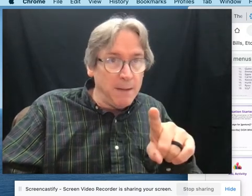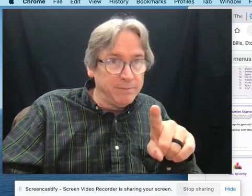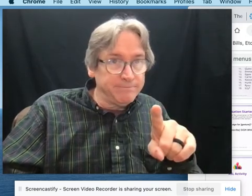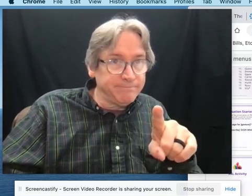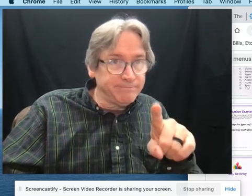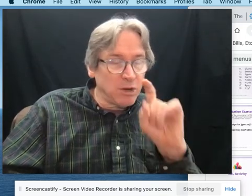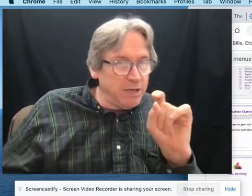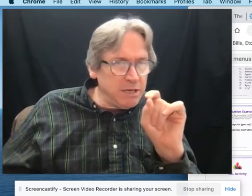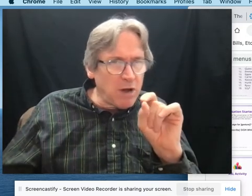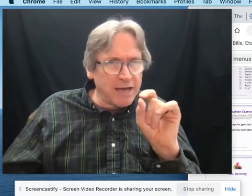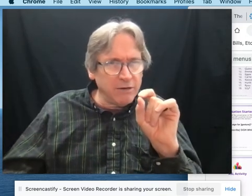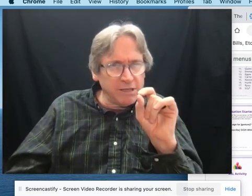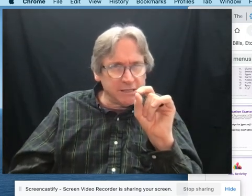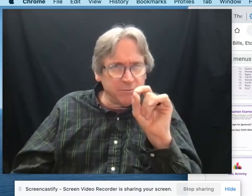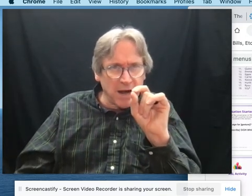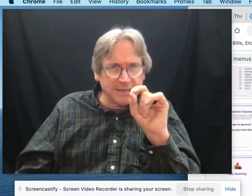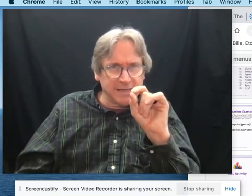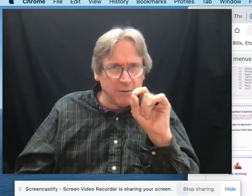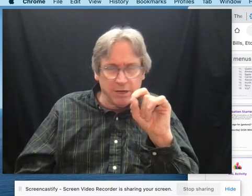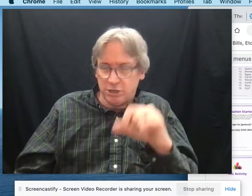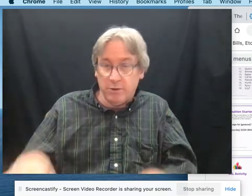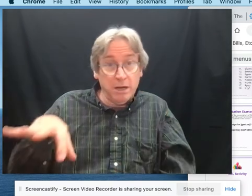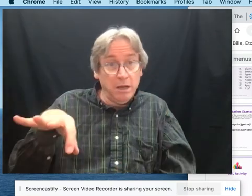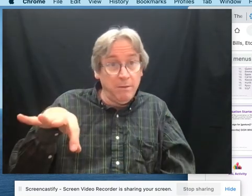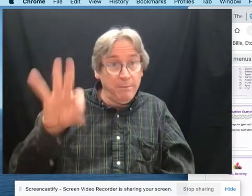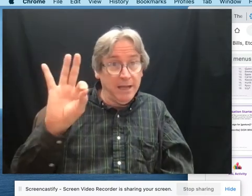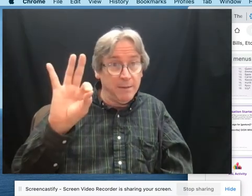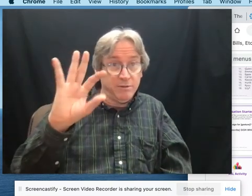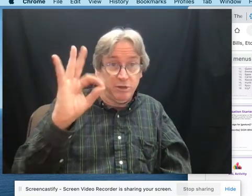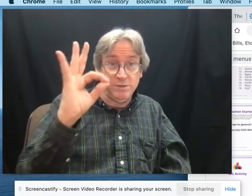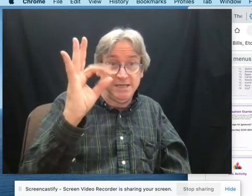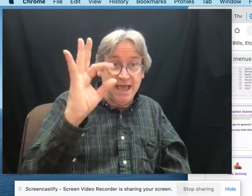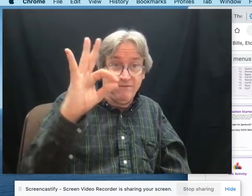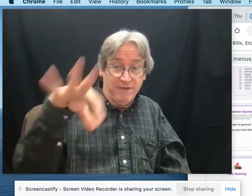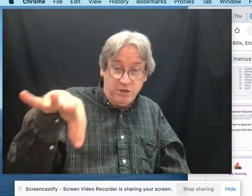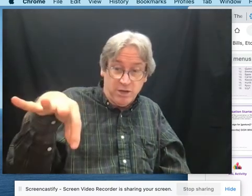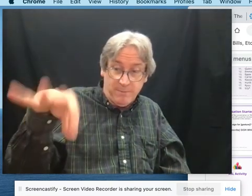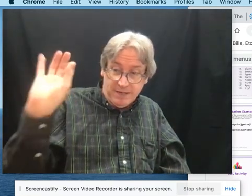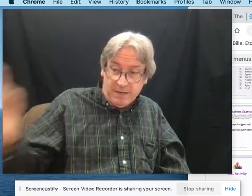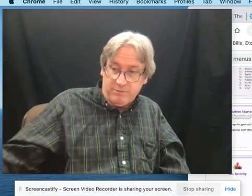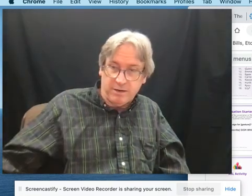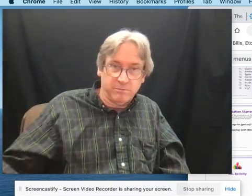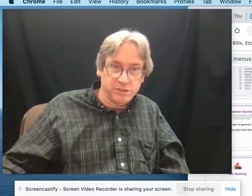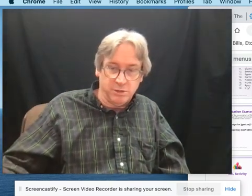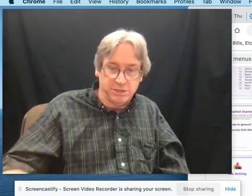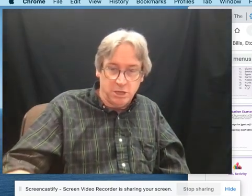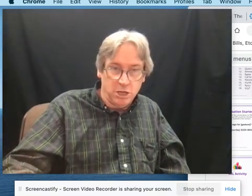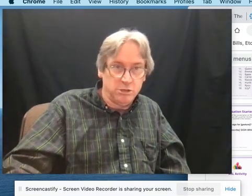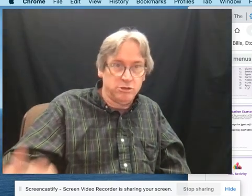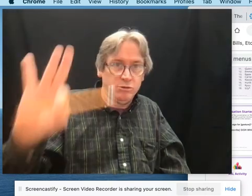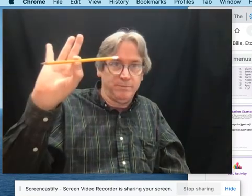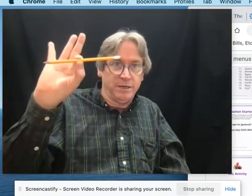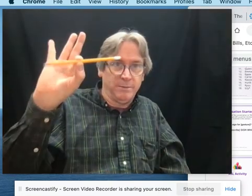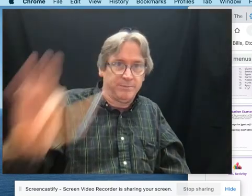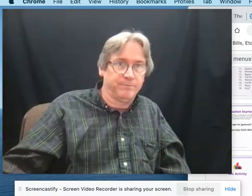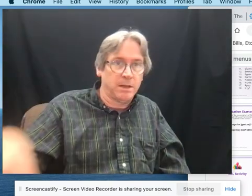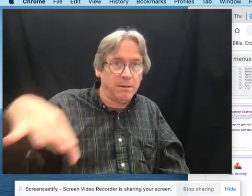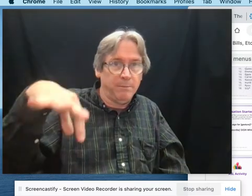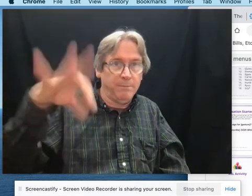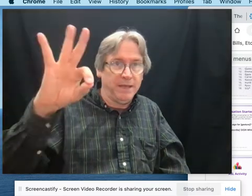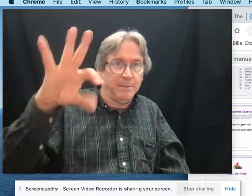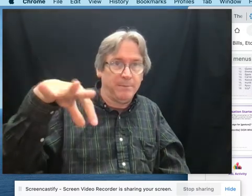pickup we didn't i didn't really practice that one and show it pick up using the f and you kind of pick it up right so it's dude pick it